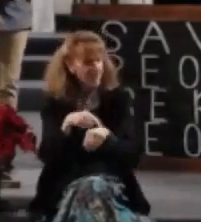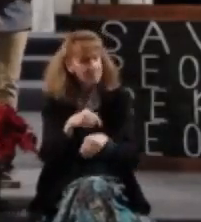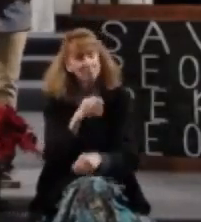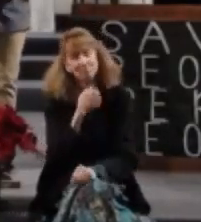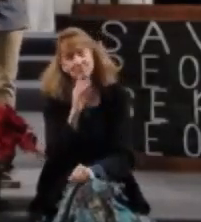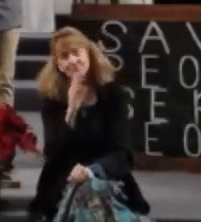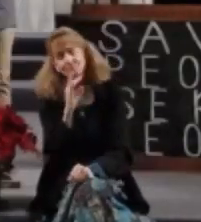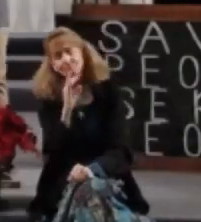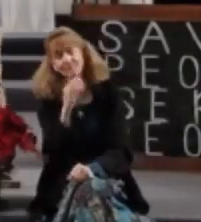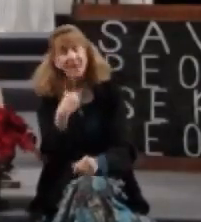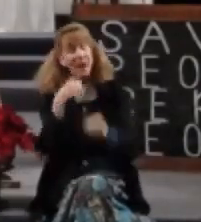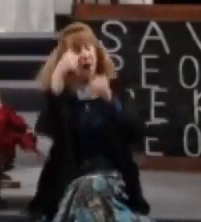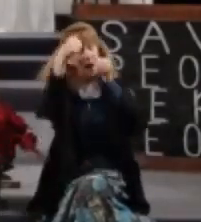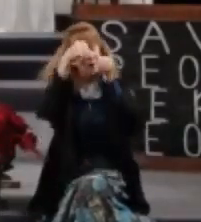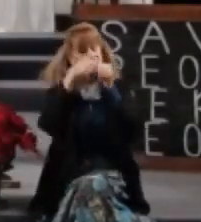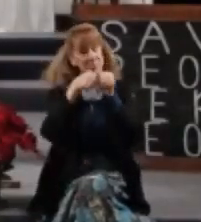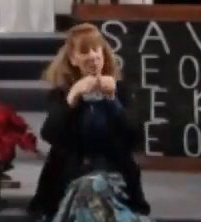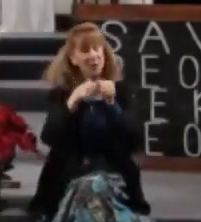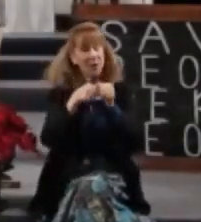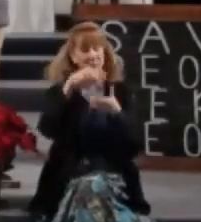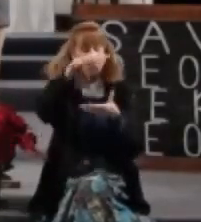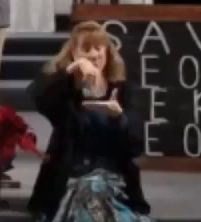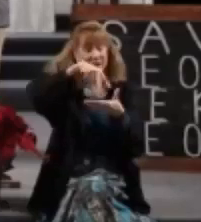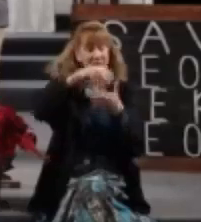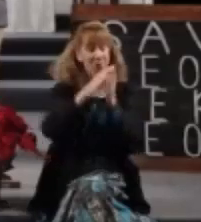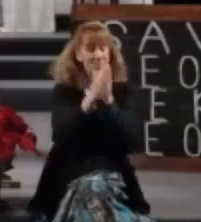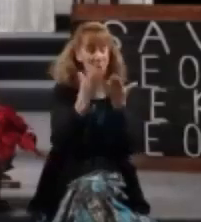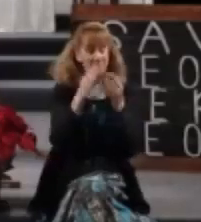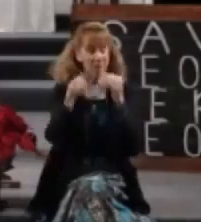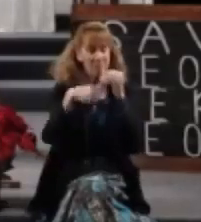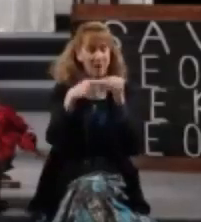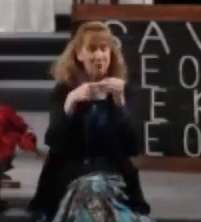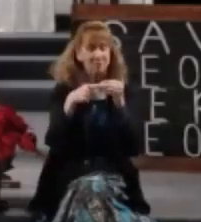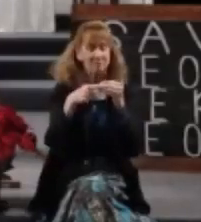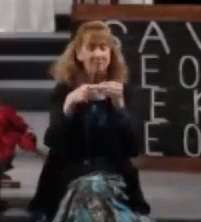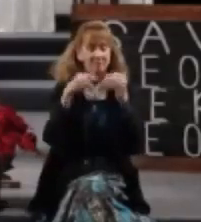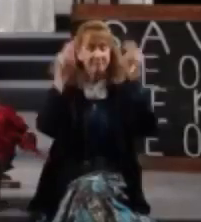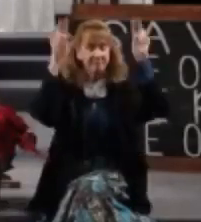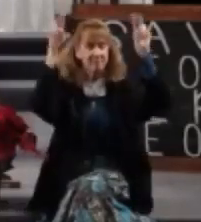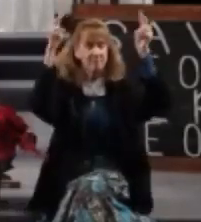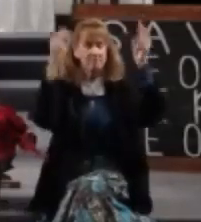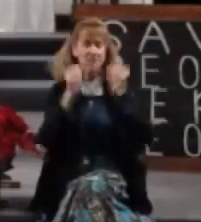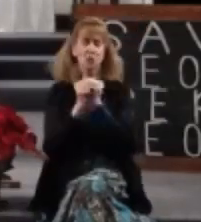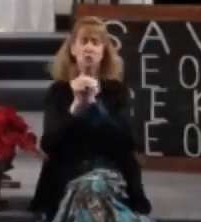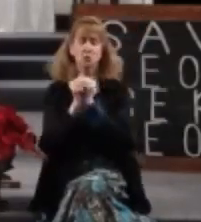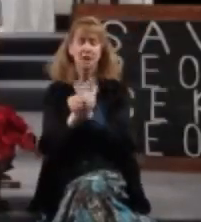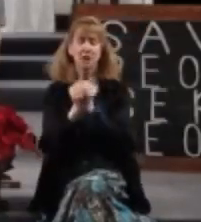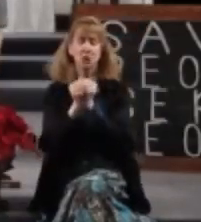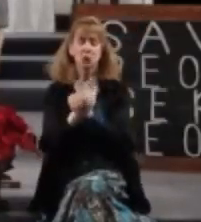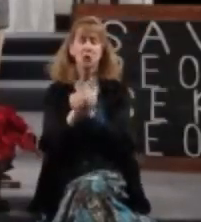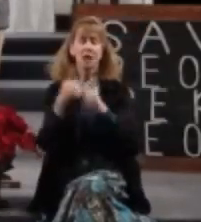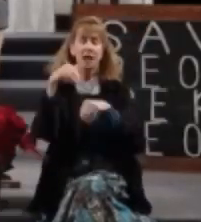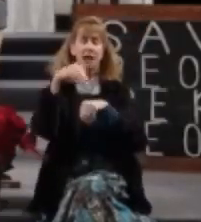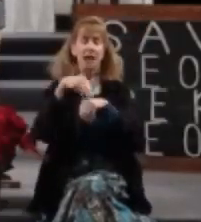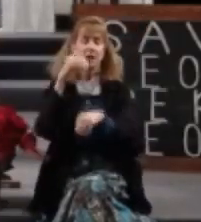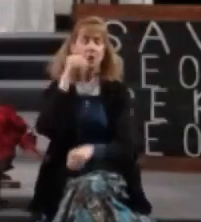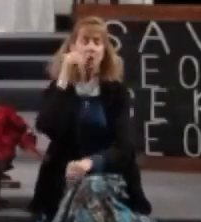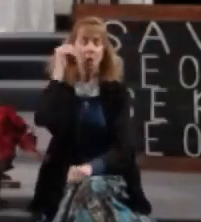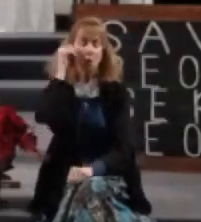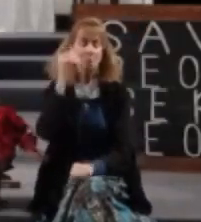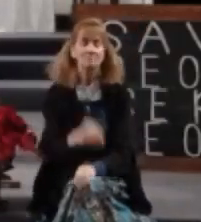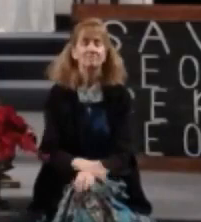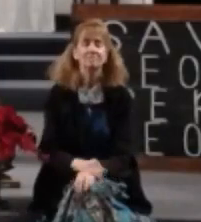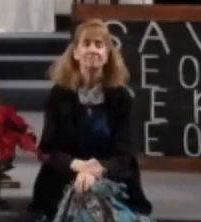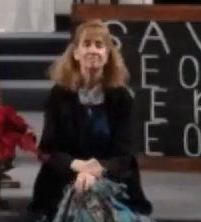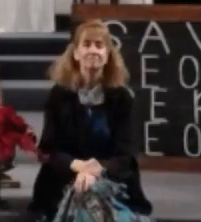I remember reading this book. It's entitled Together at Home, written by a couple named Dean and